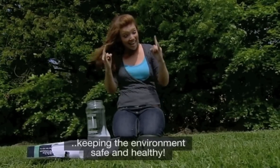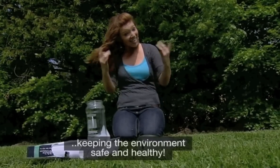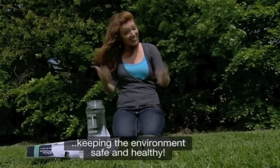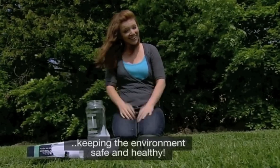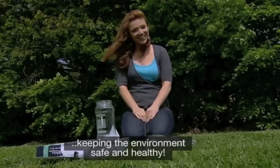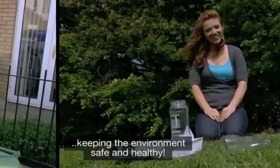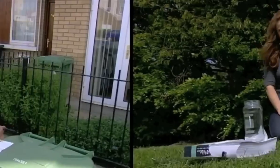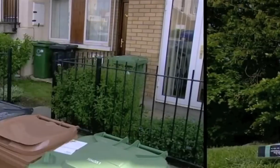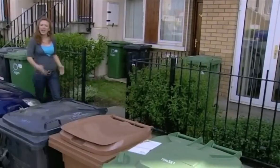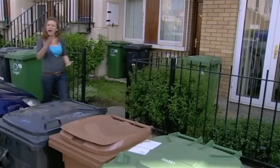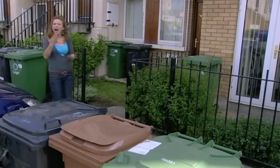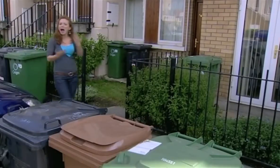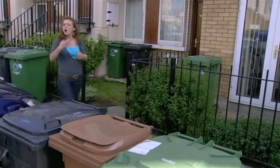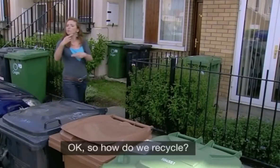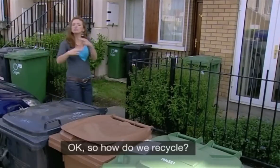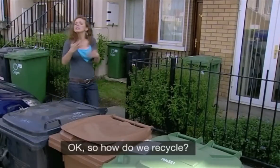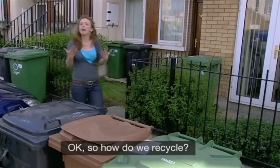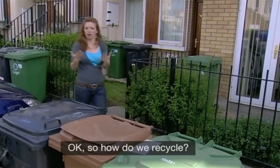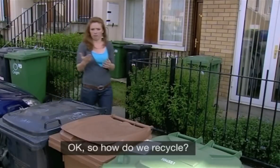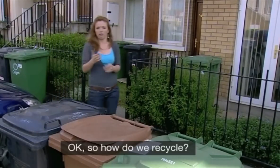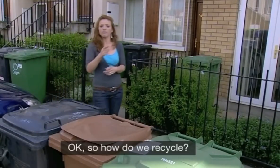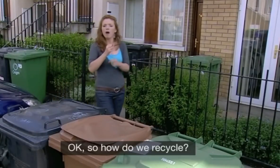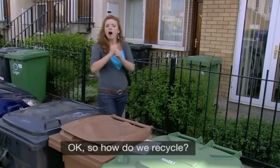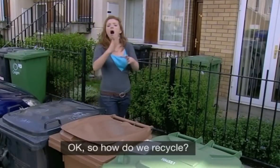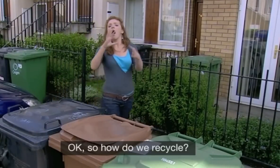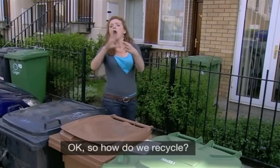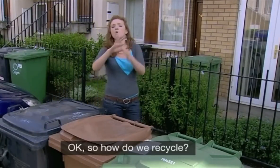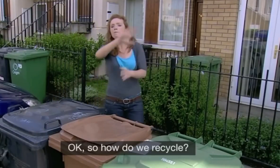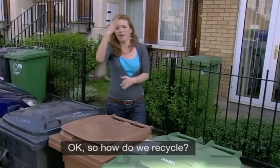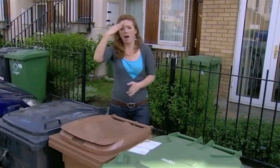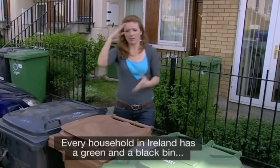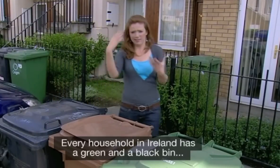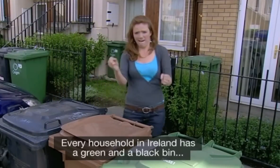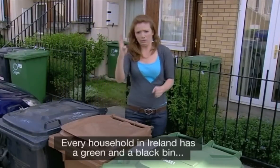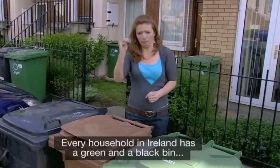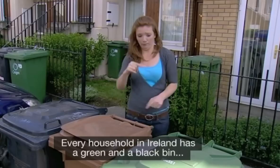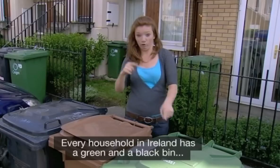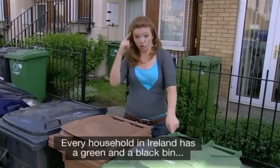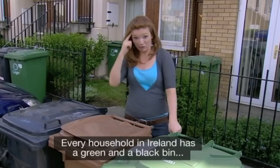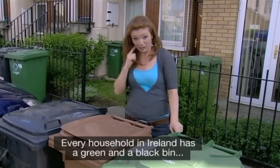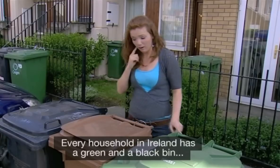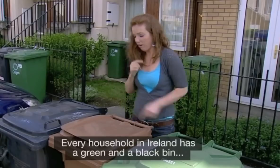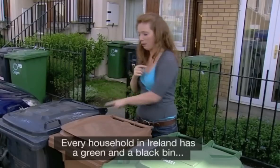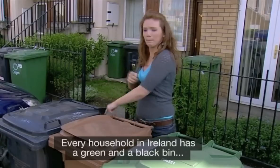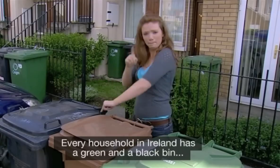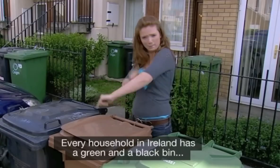and healthy. Okay, so how do we recycle? Every household in Ireland has a green and a black